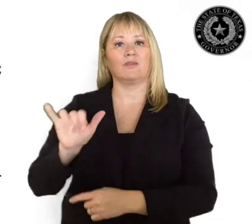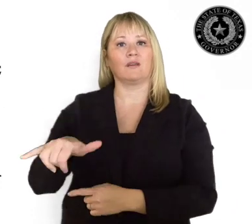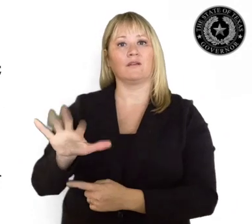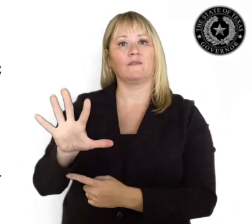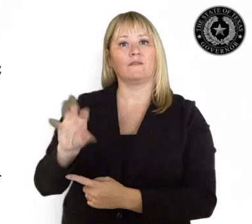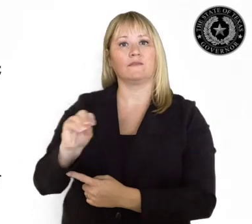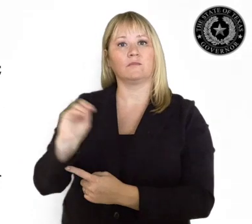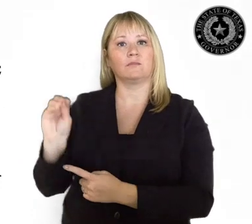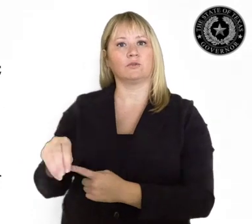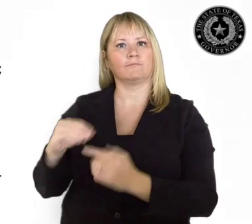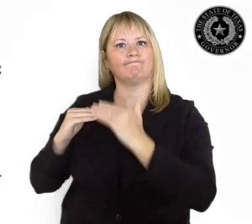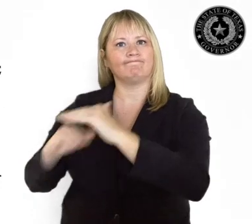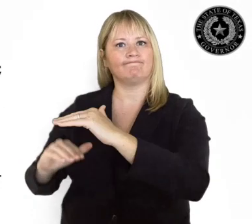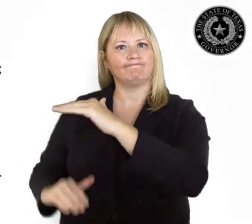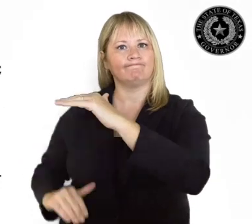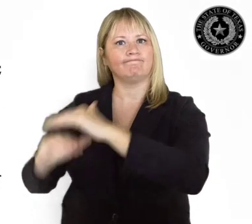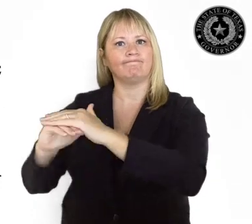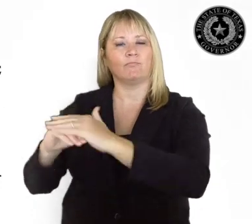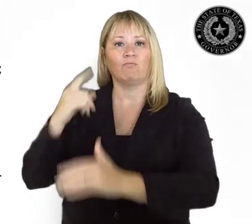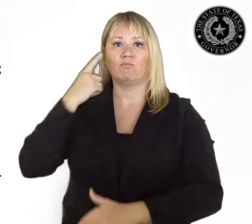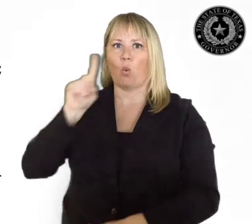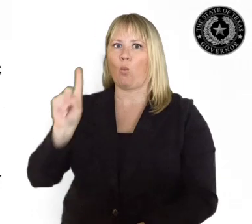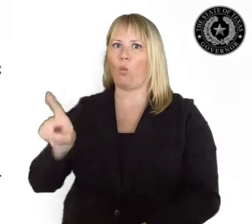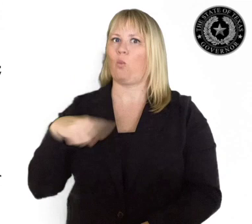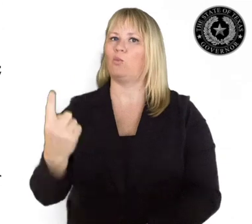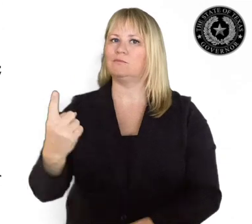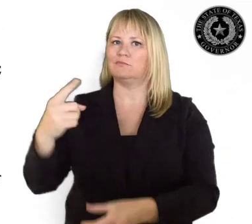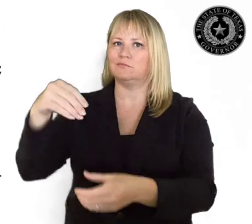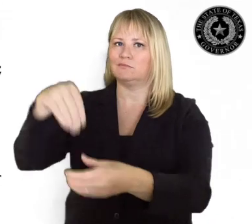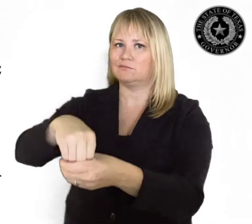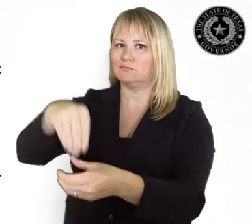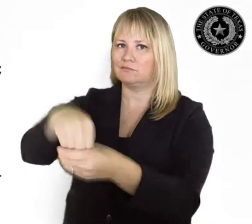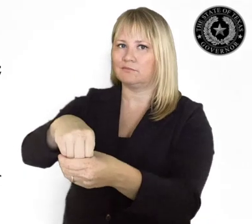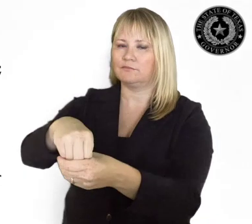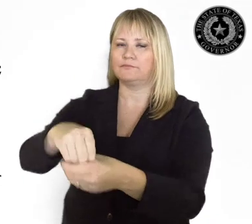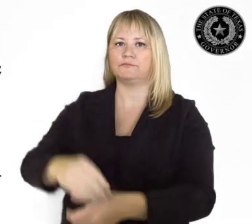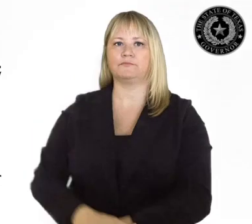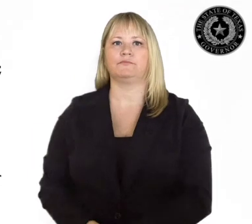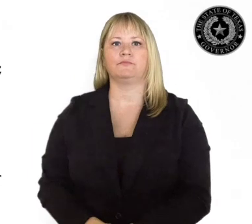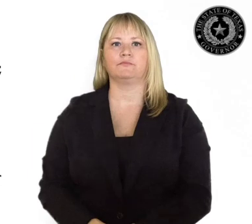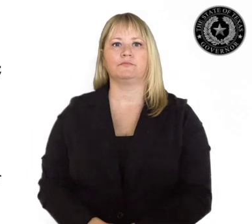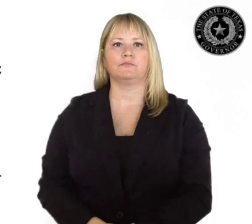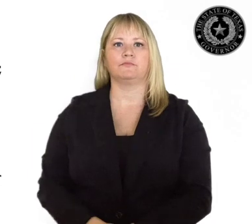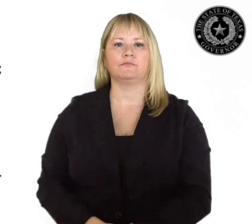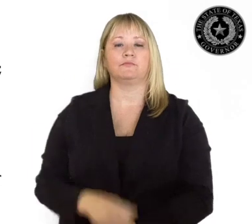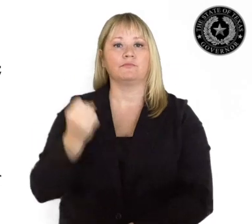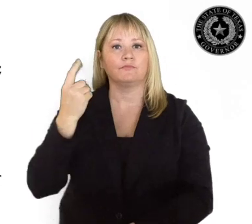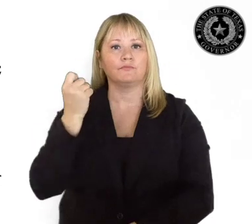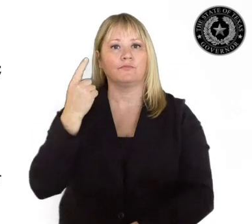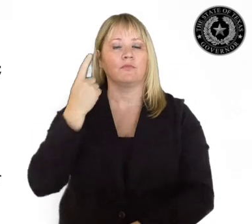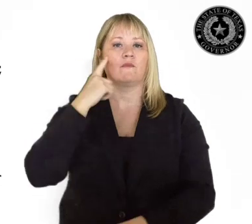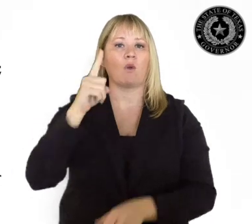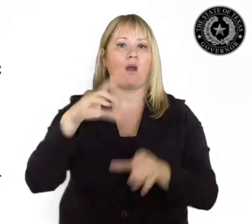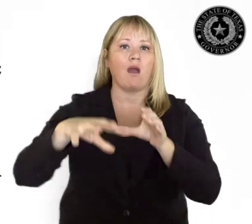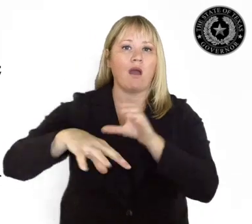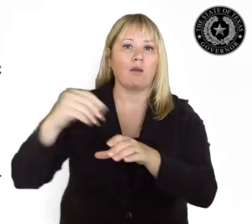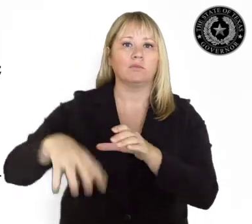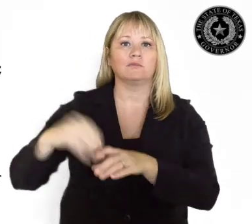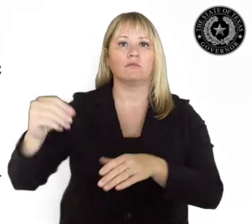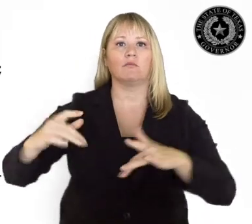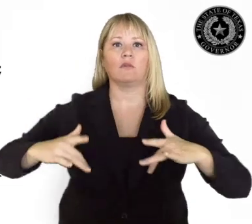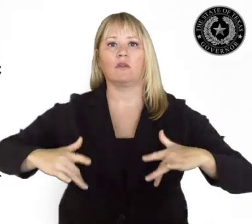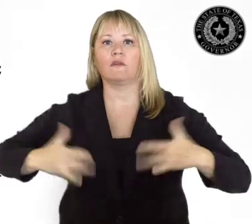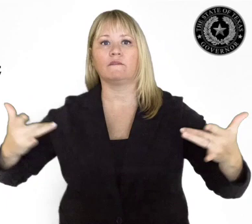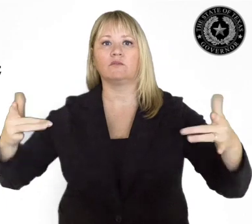Where applicable, this 50% occupancy limit applies only indoors. The limit does not apply to outdoor areas, events,